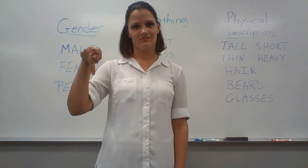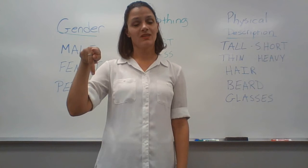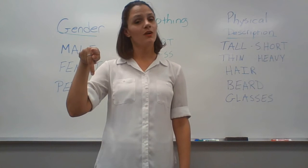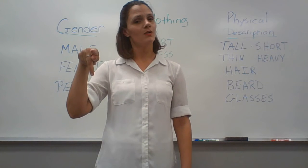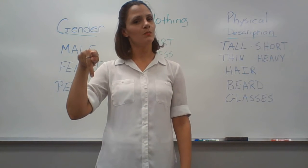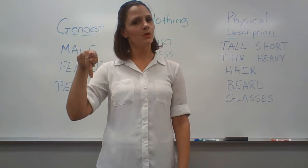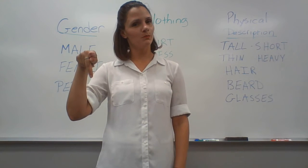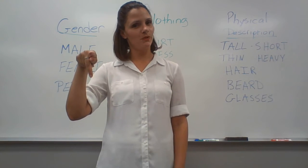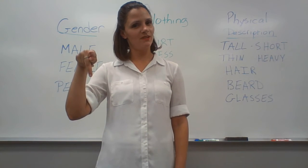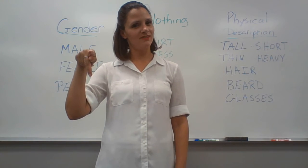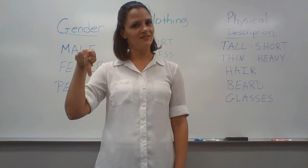Purple.